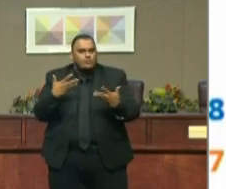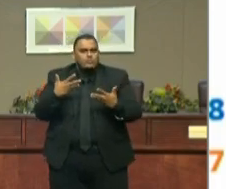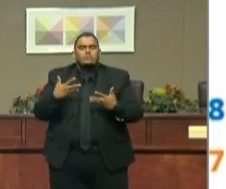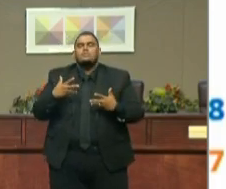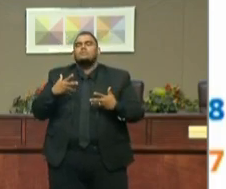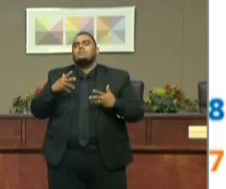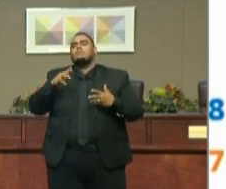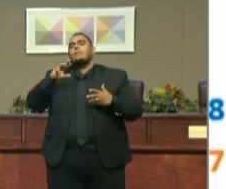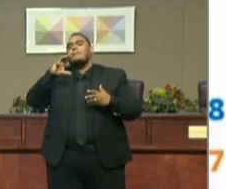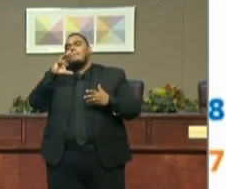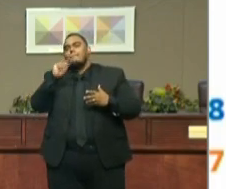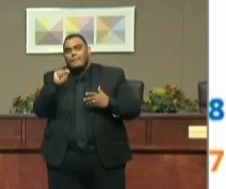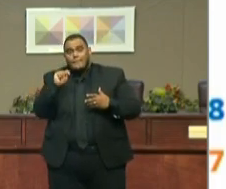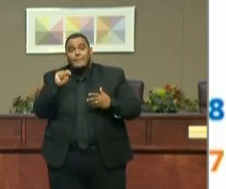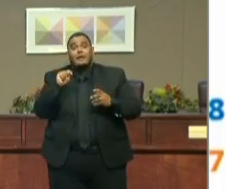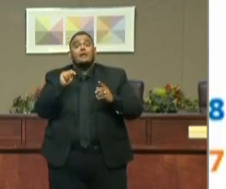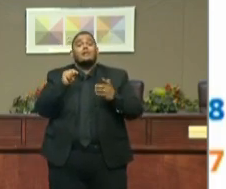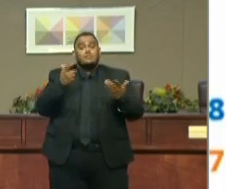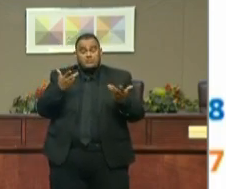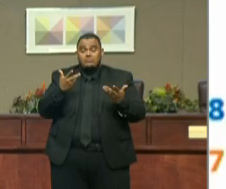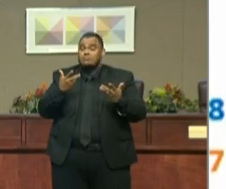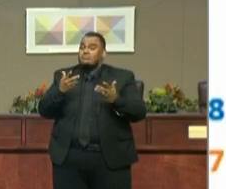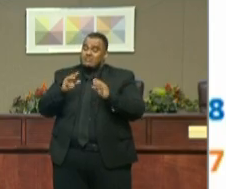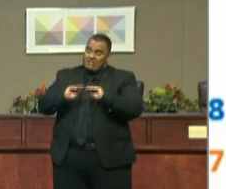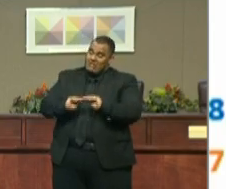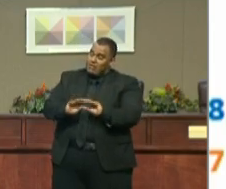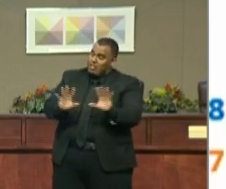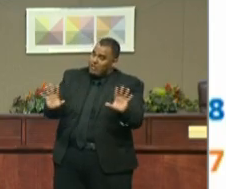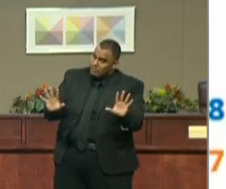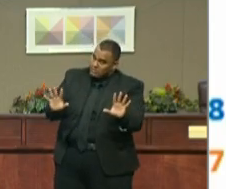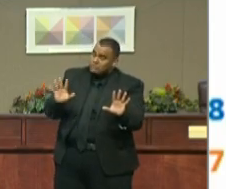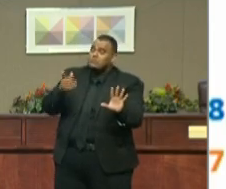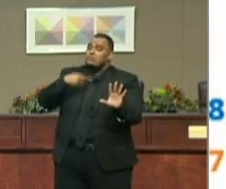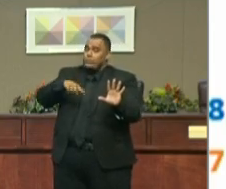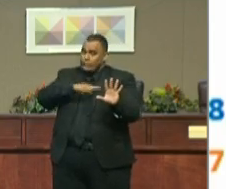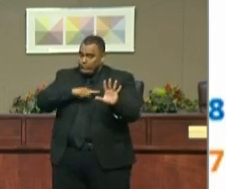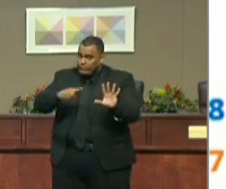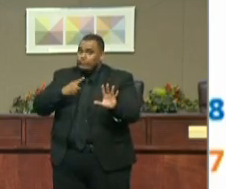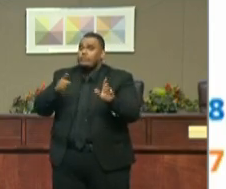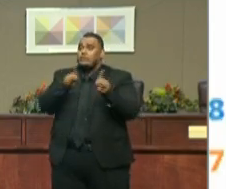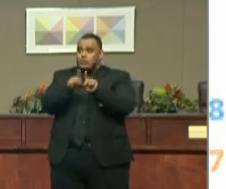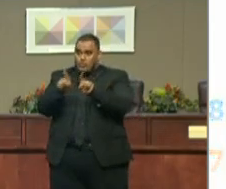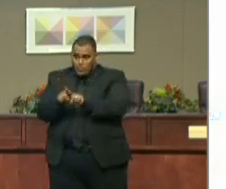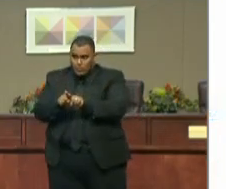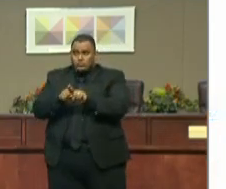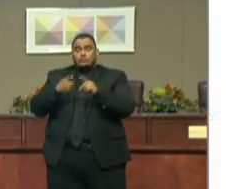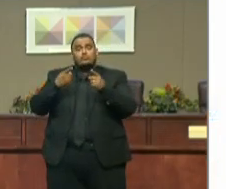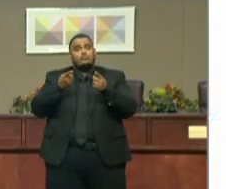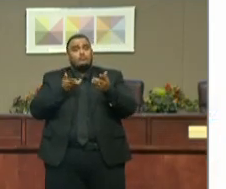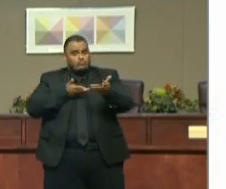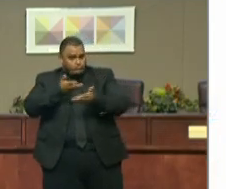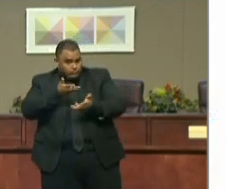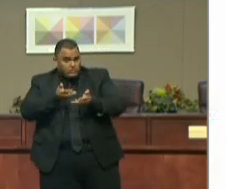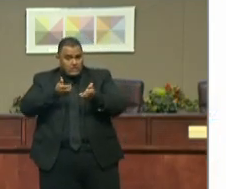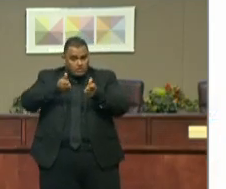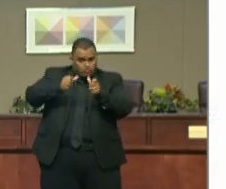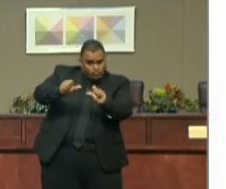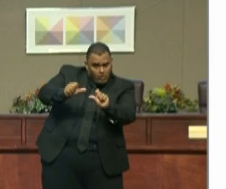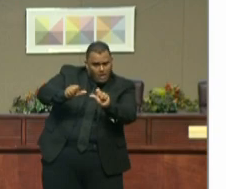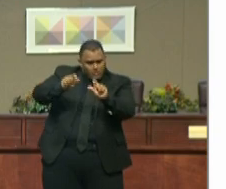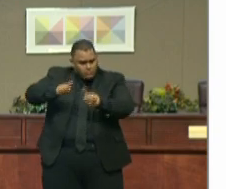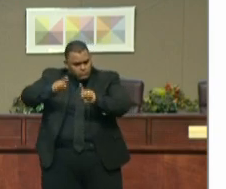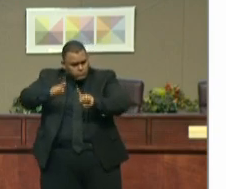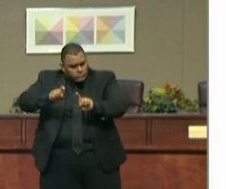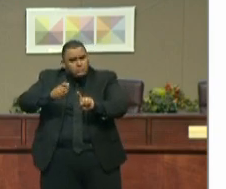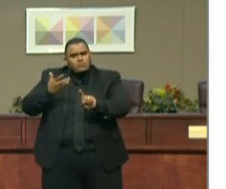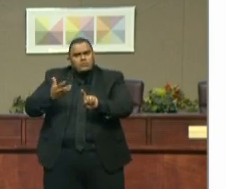but anecdotally, because we also engage in trials with remdesivir, people may need to stay at the hospital a little bit